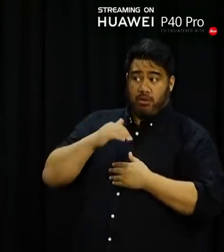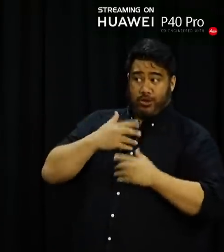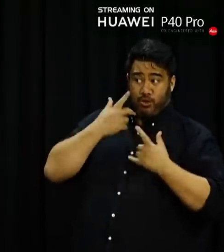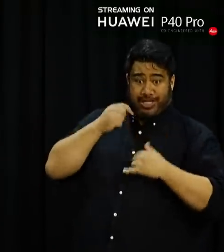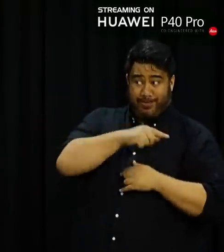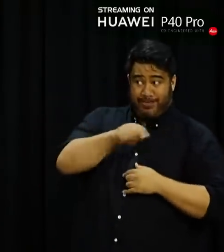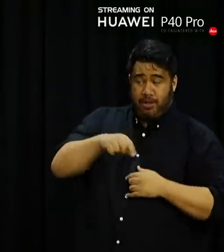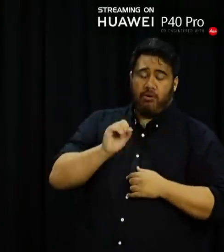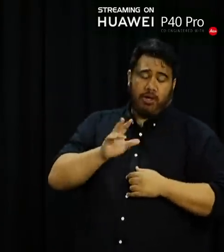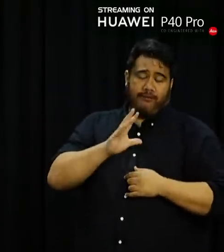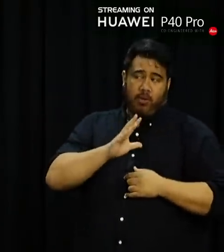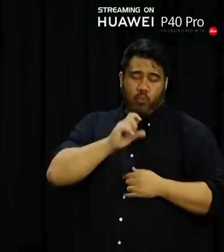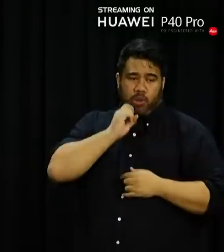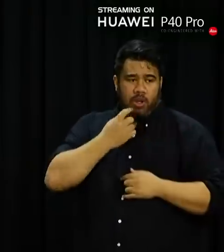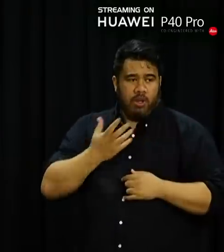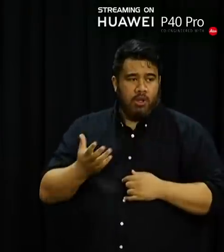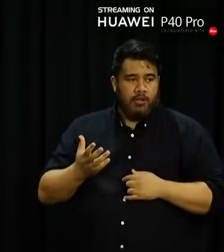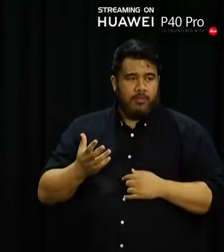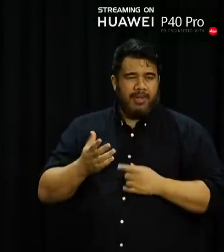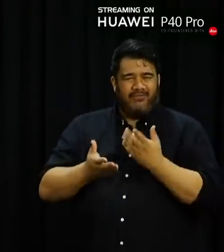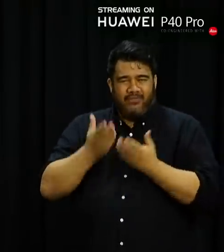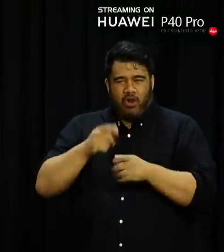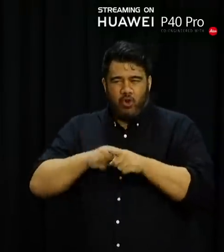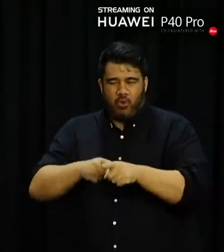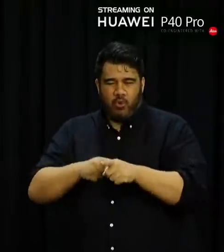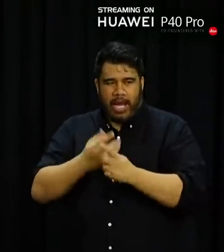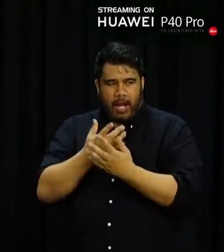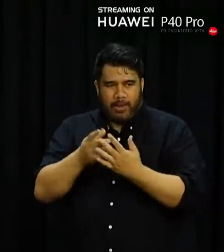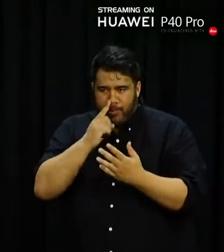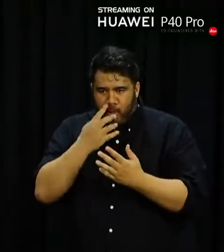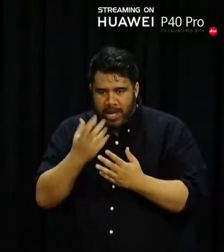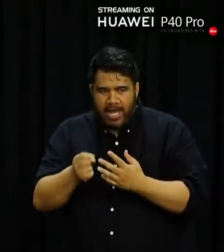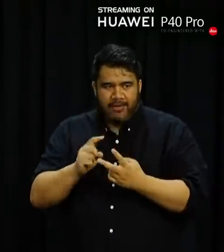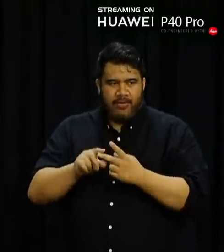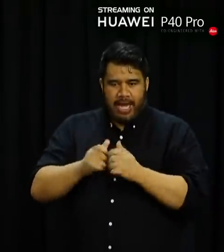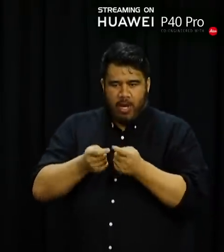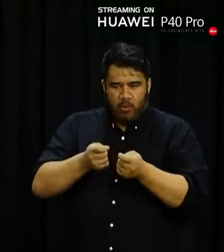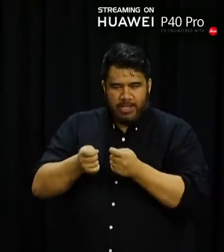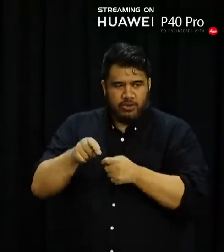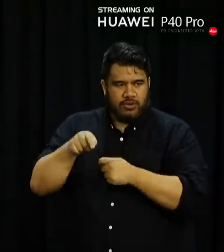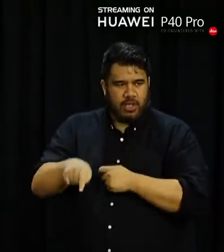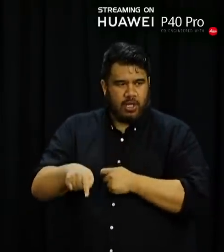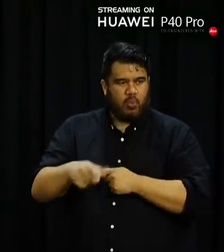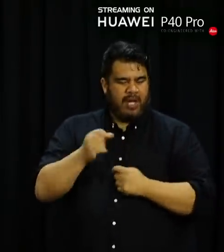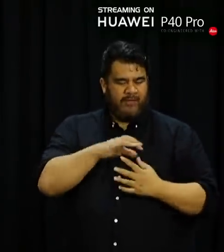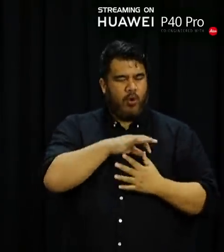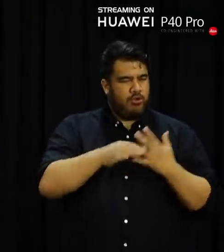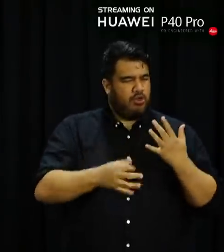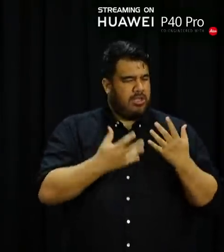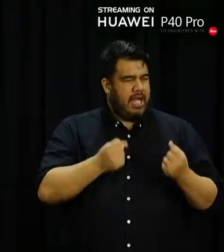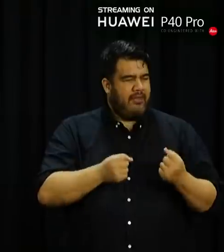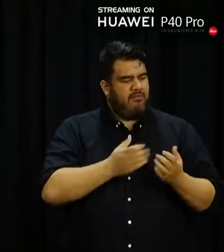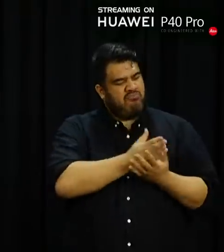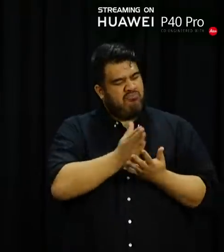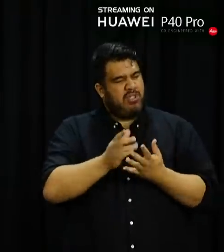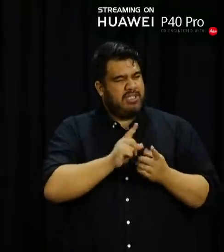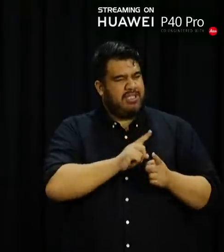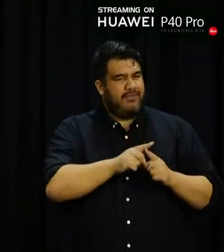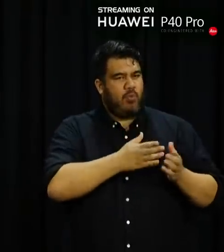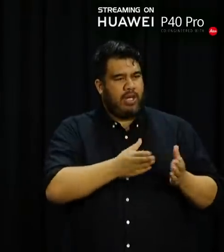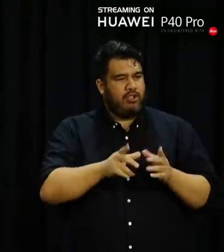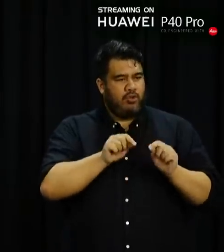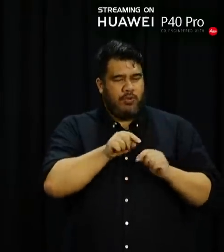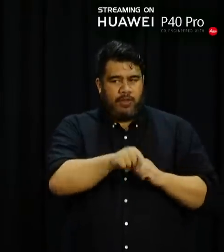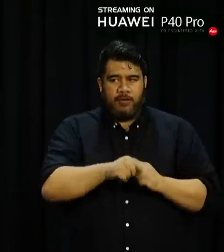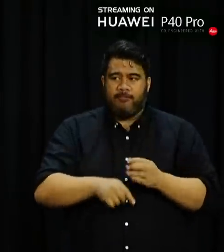on how things track and how the cases that are identified are able to be managed. So there are a range of options we could pursue there. Will you be doing check-ups on businesses and things